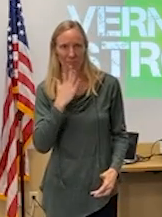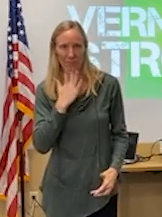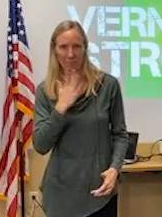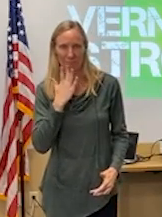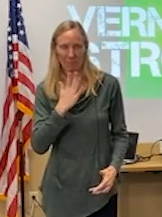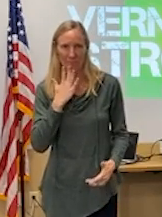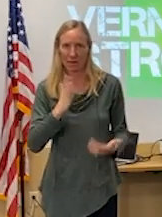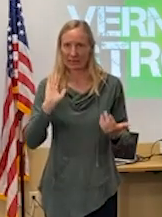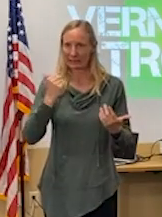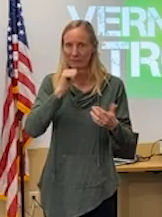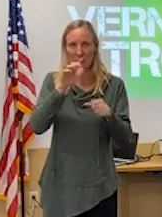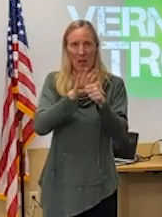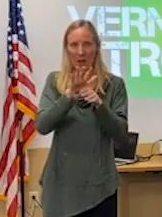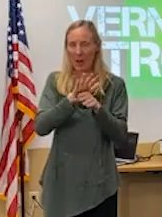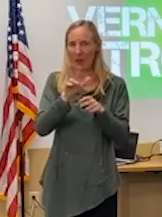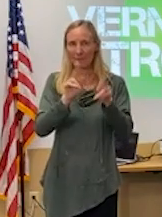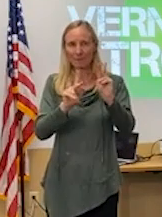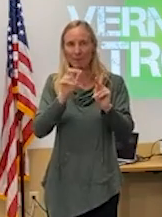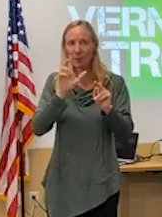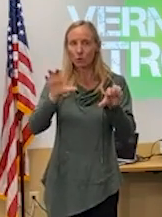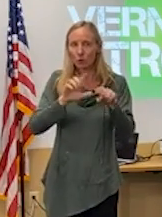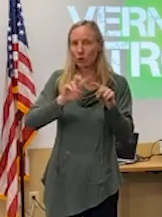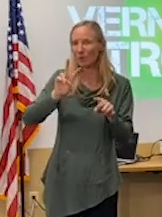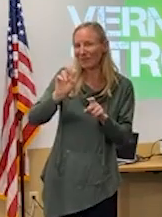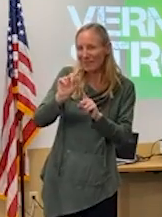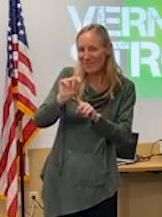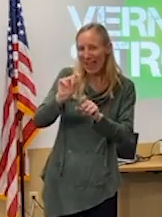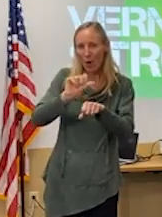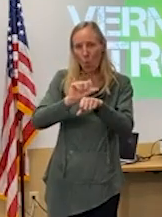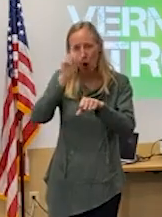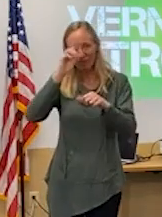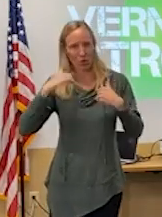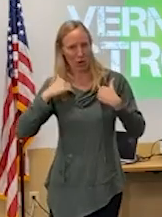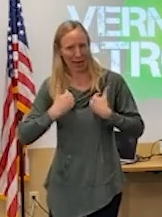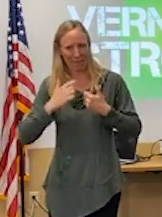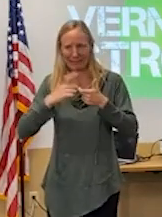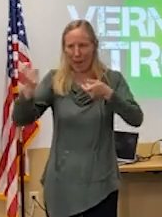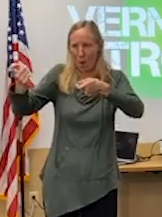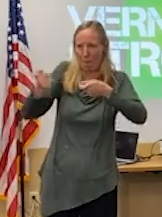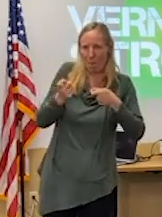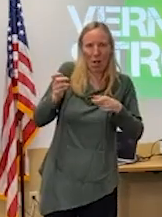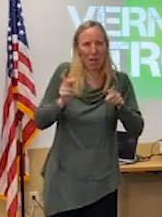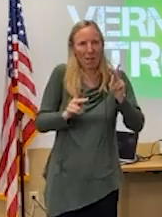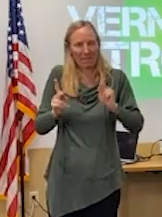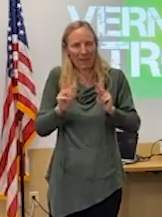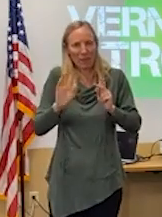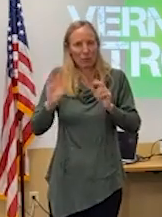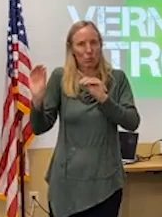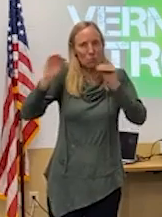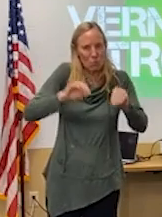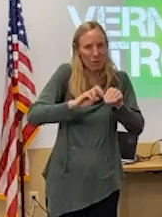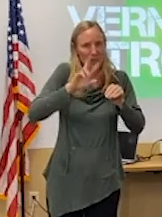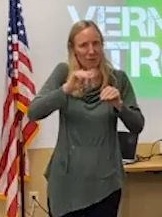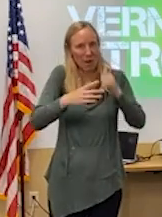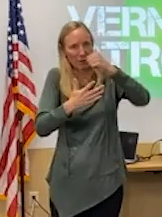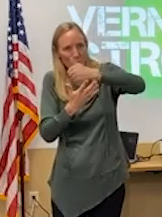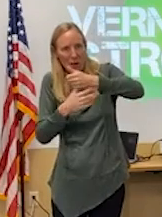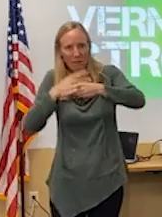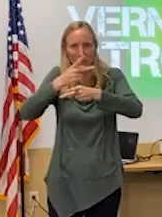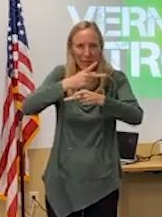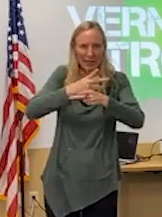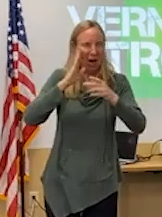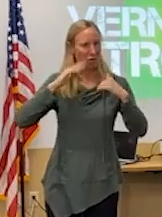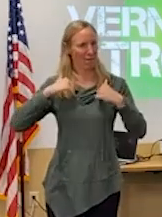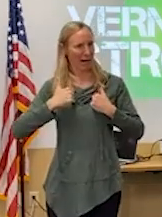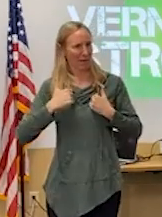more veterinarians into our community? Well, it's a problem that seems to